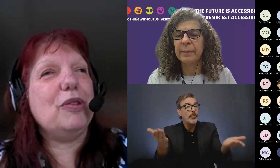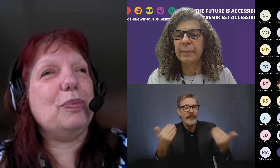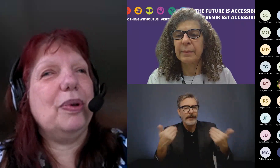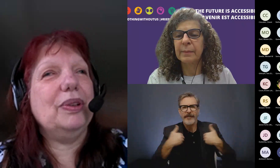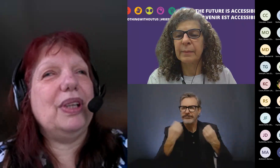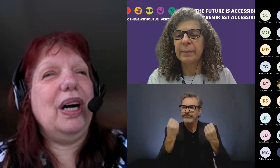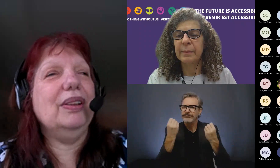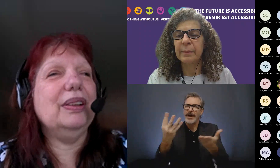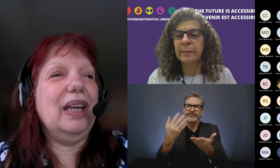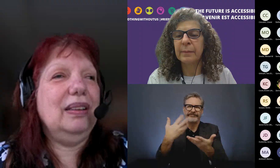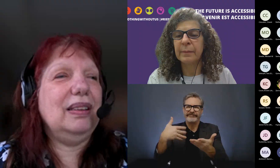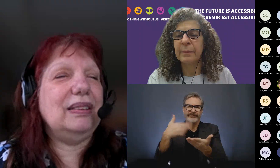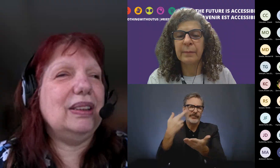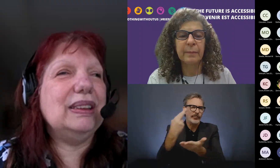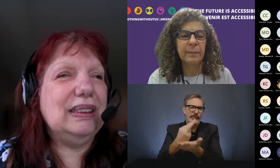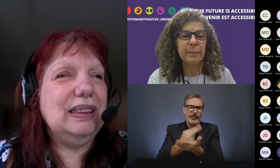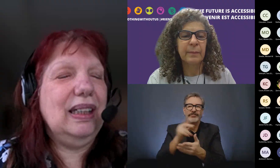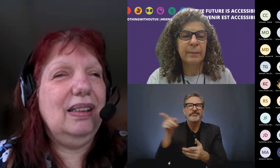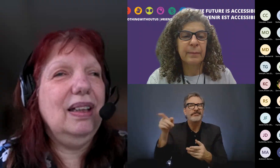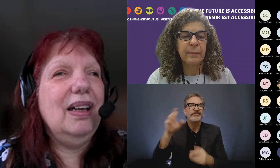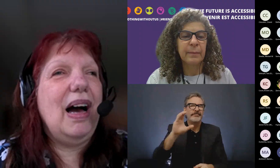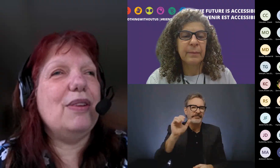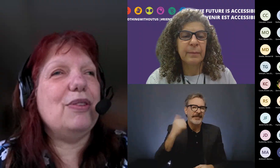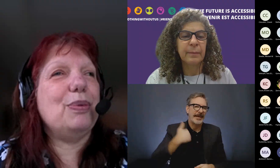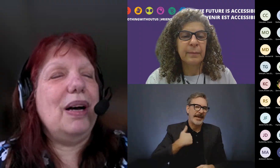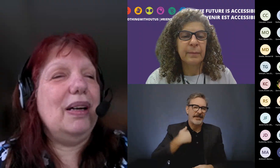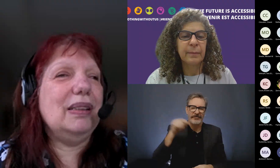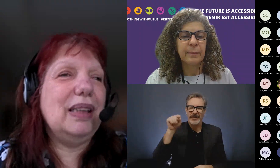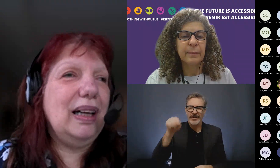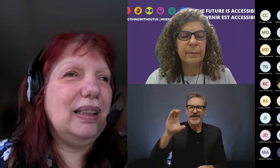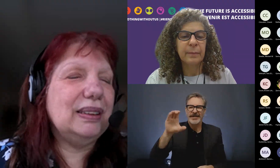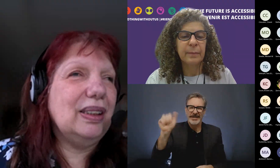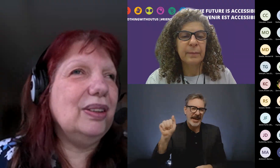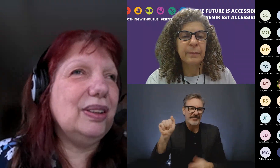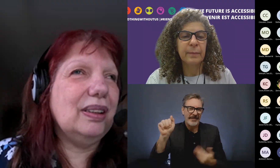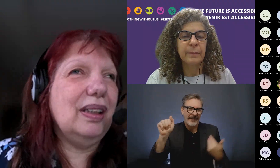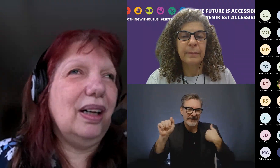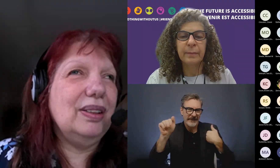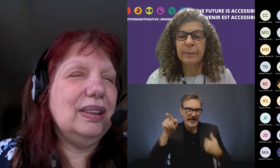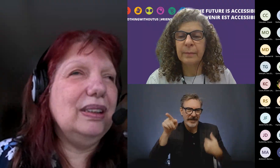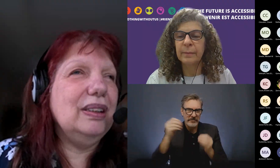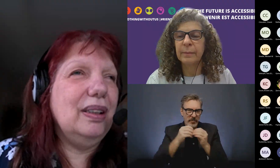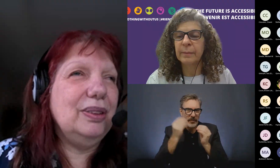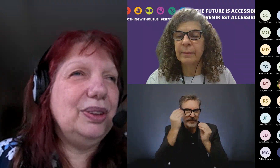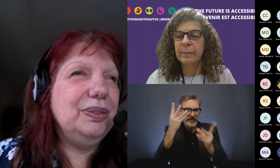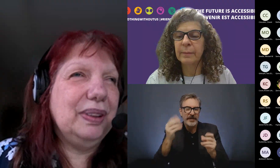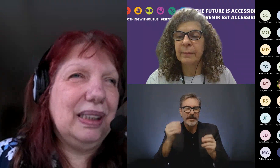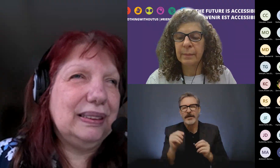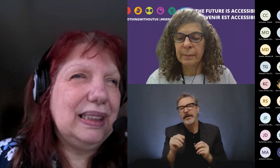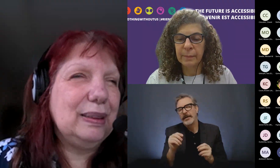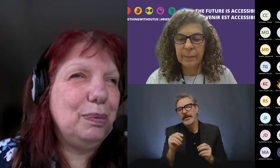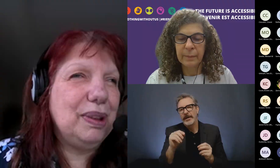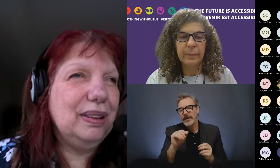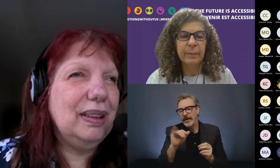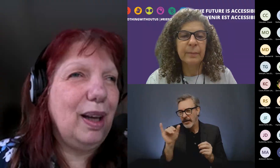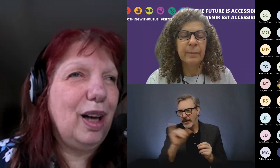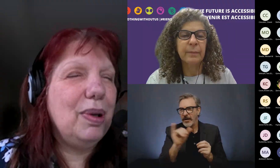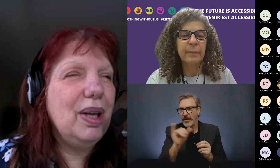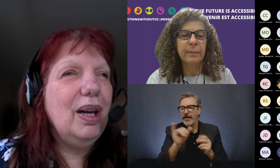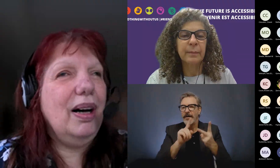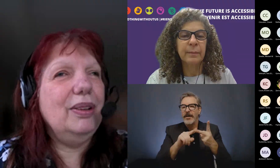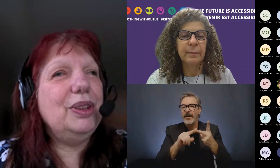the passport on canada.ca, as well as on the